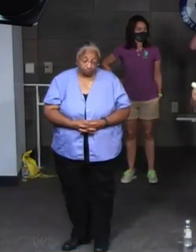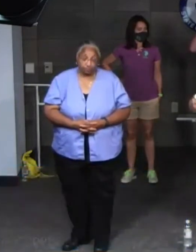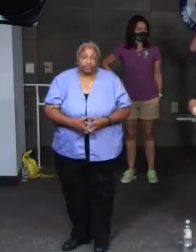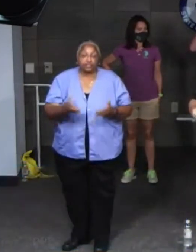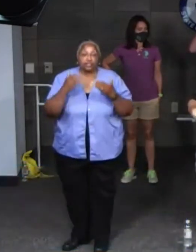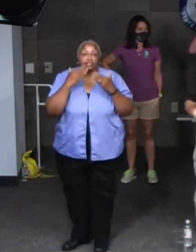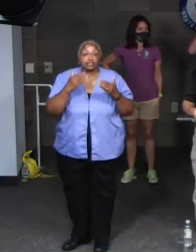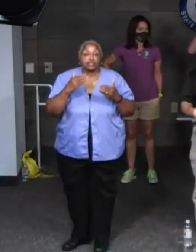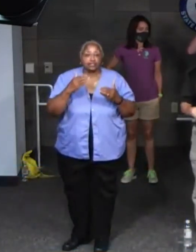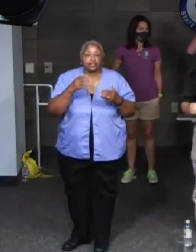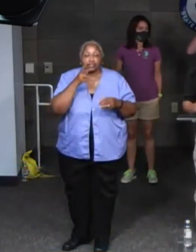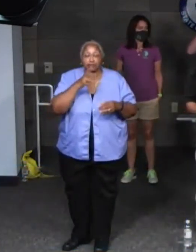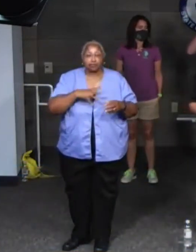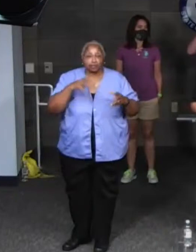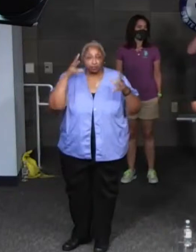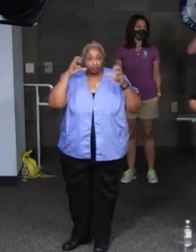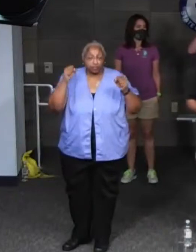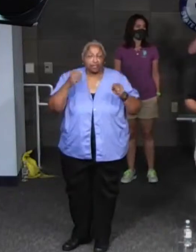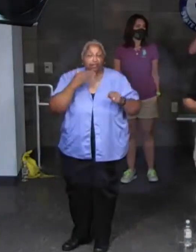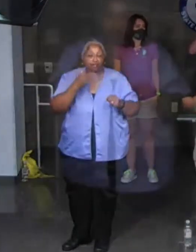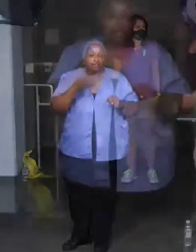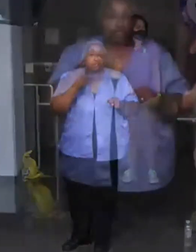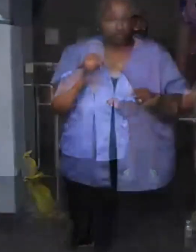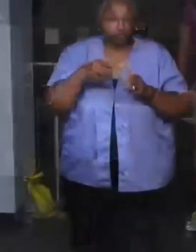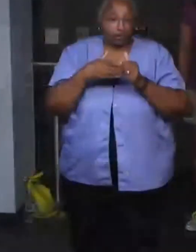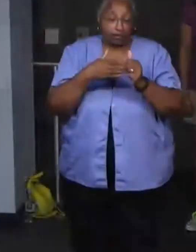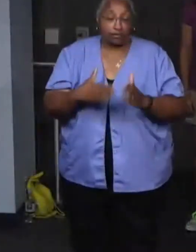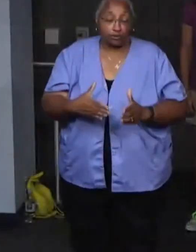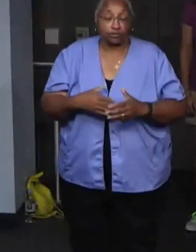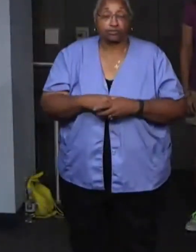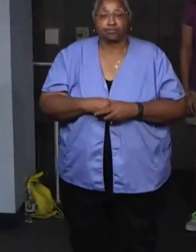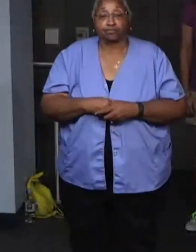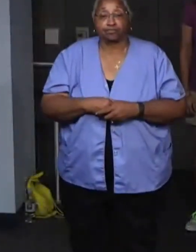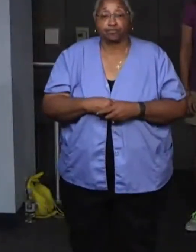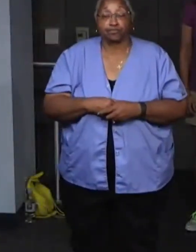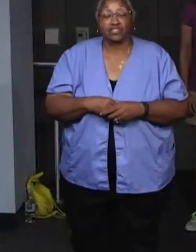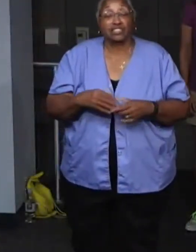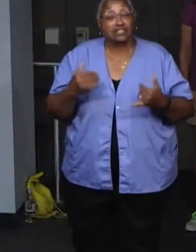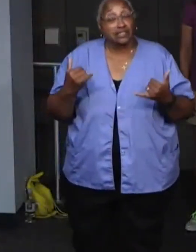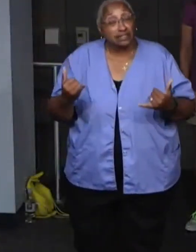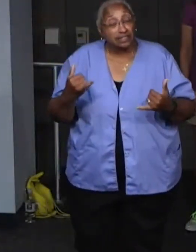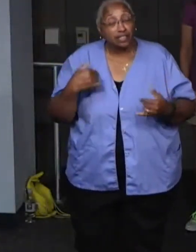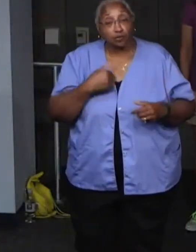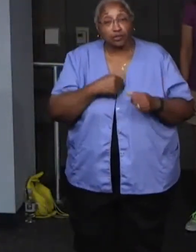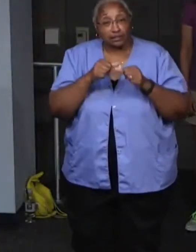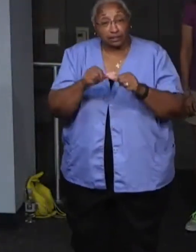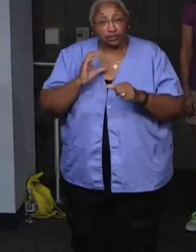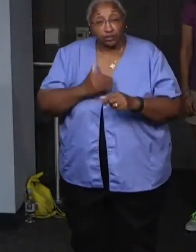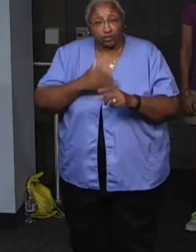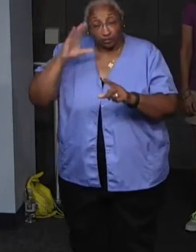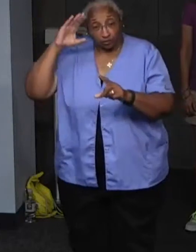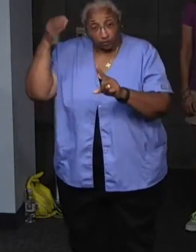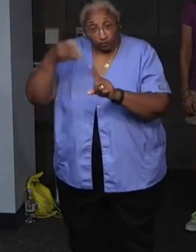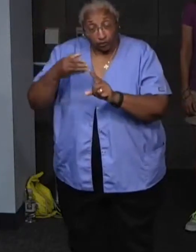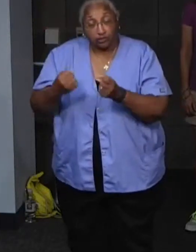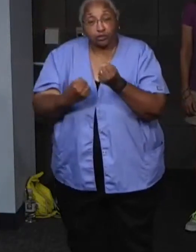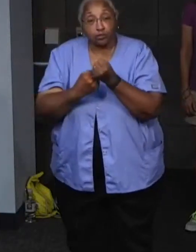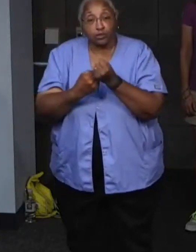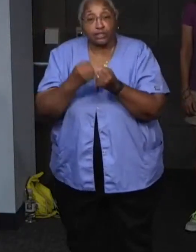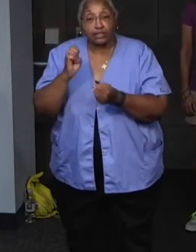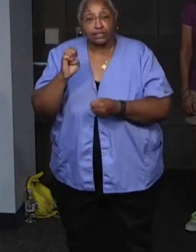Thank you, Madam President, and thank you for your leadership. Today, we continued our mission to support the EOC here